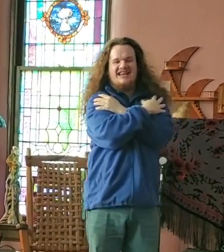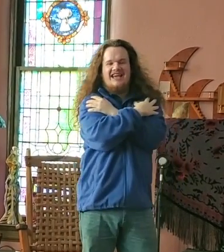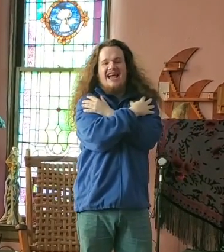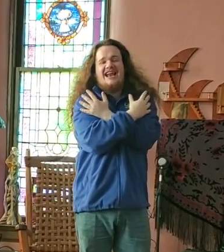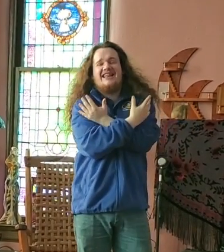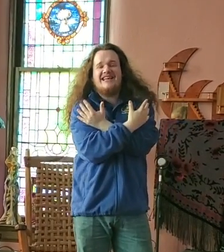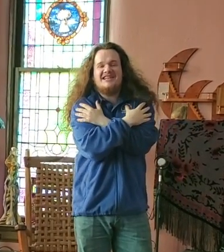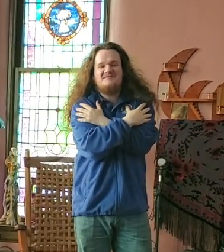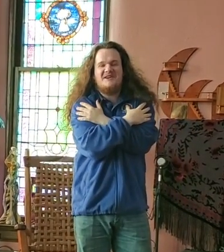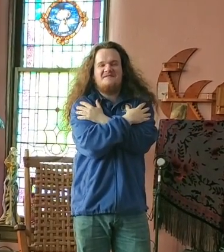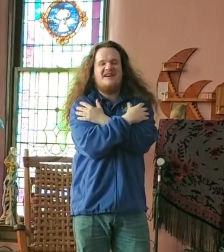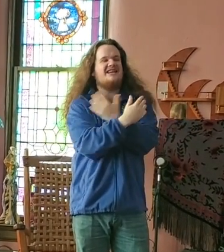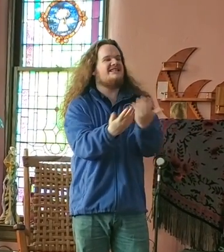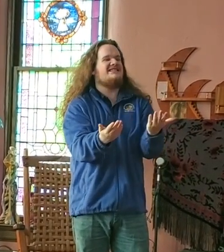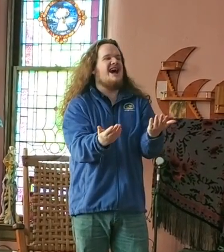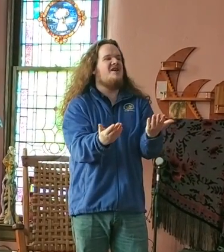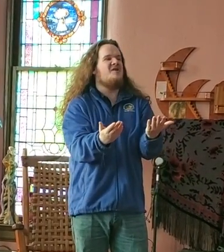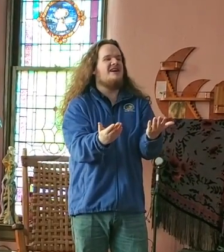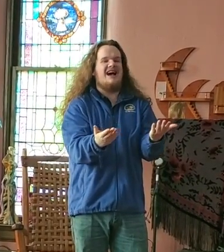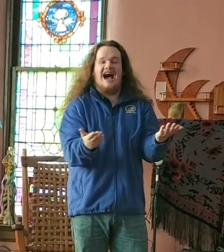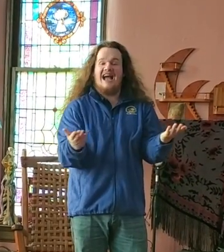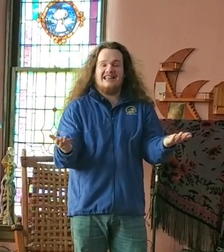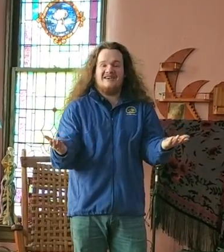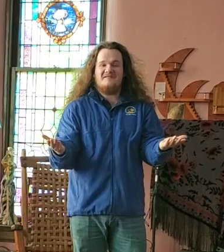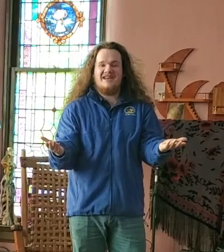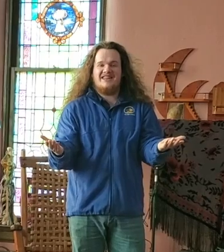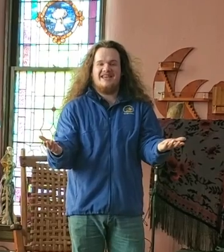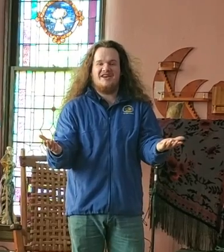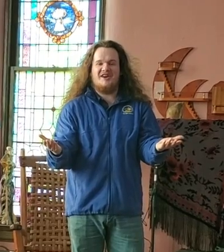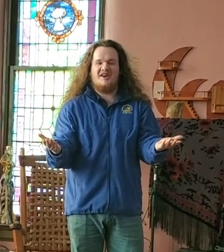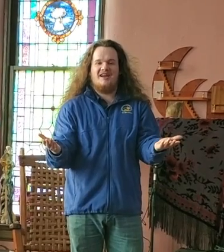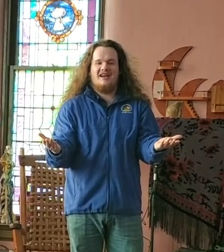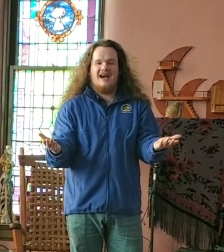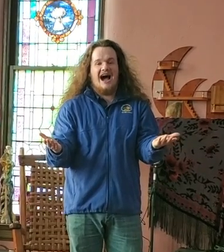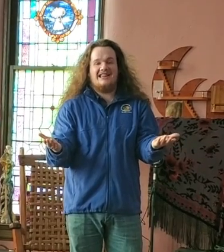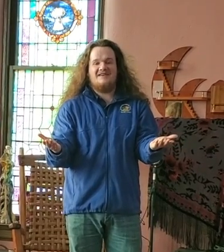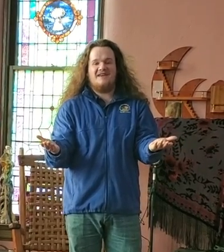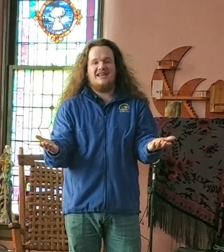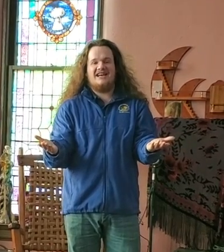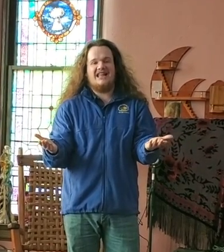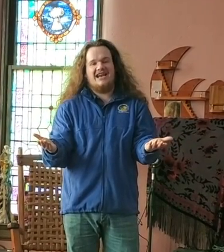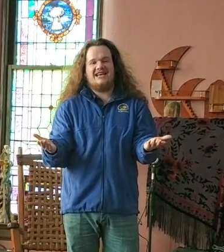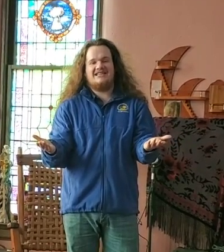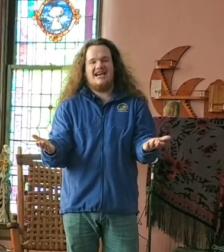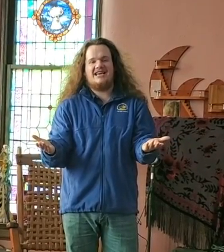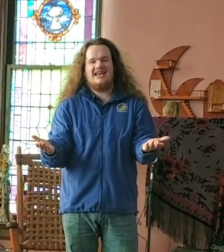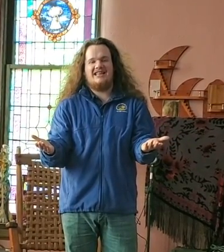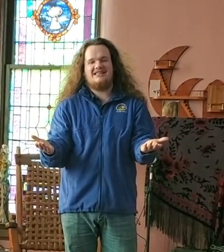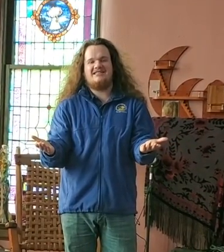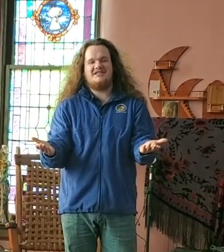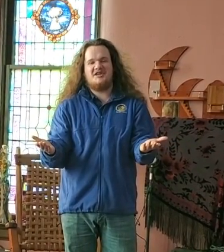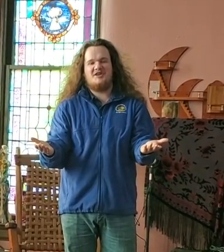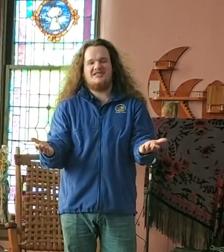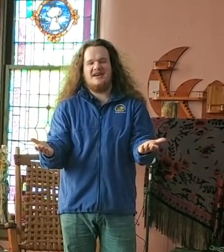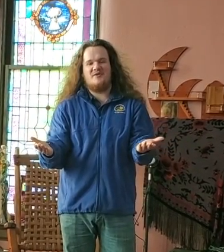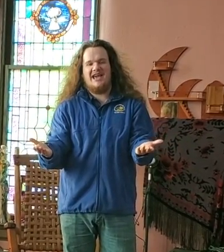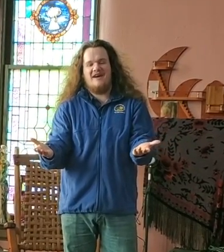And I think that's pretty funny because now I live in a theater. I live in Helena, Kentucky, and this is a church that we have